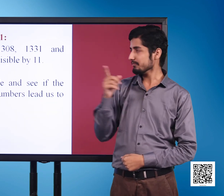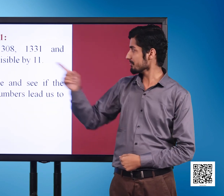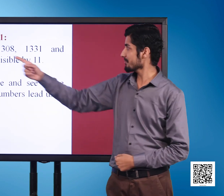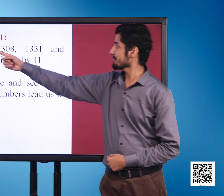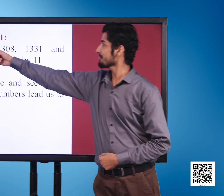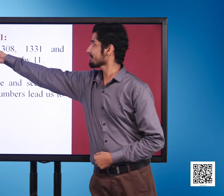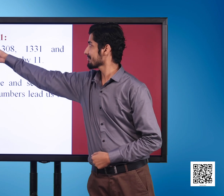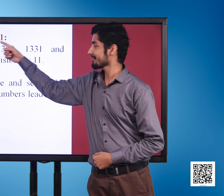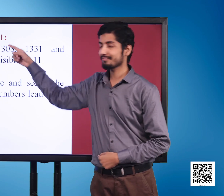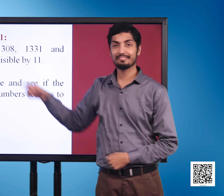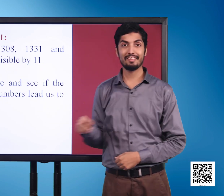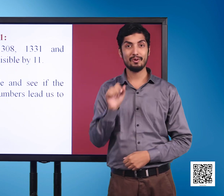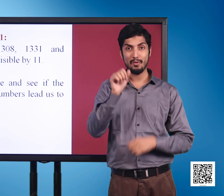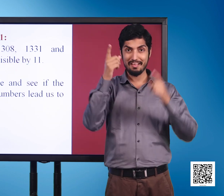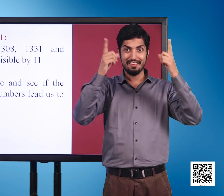Divisibility by 11.